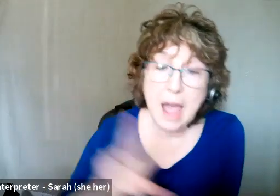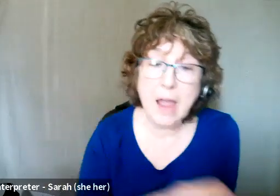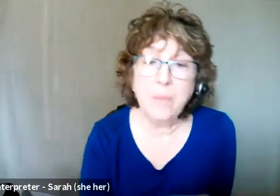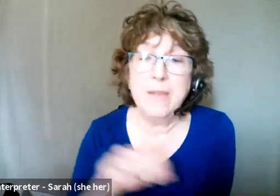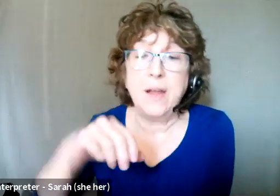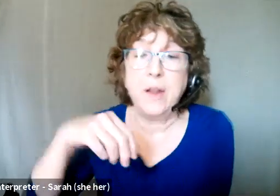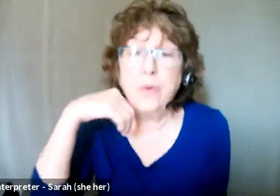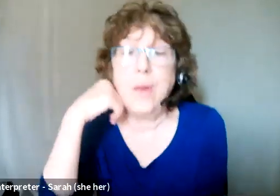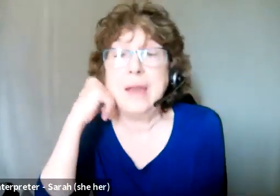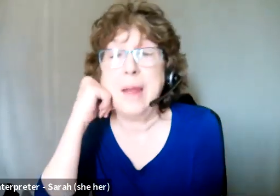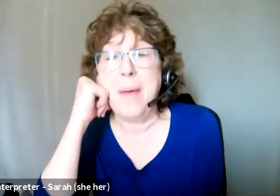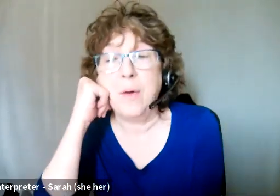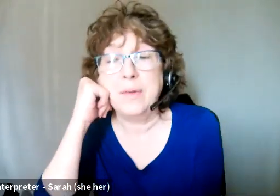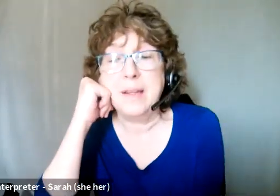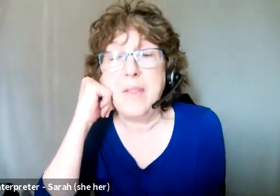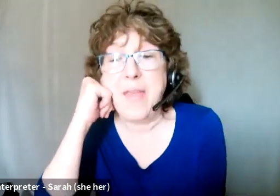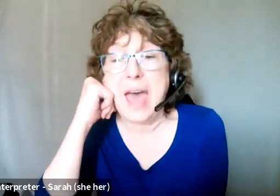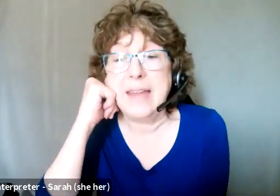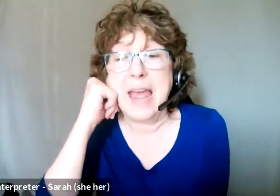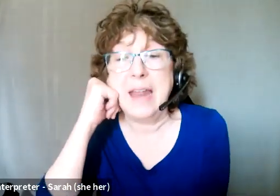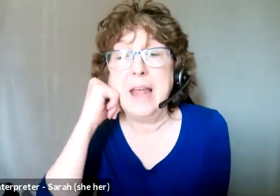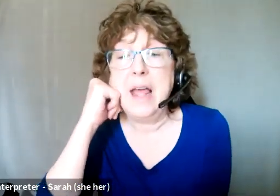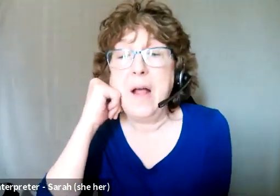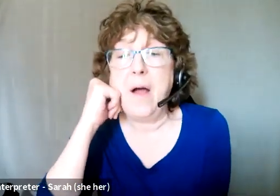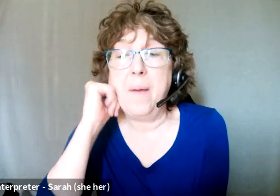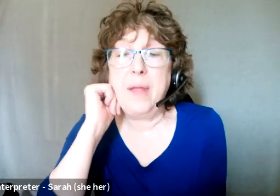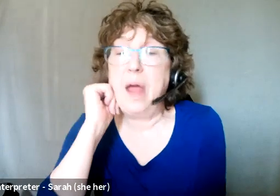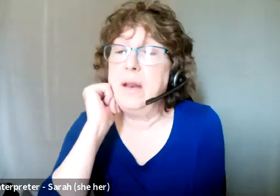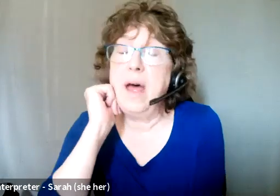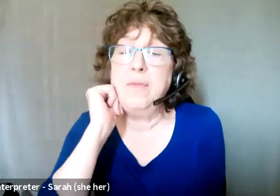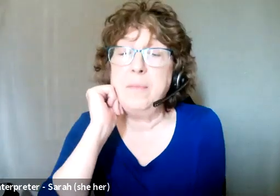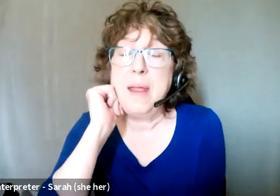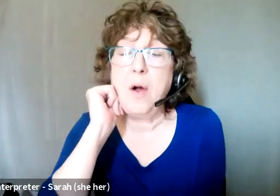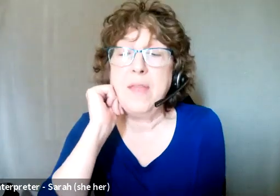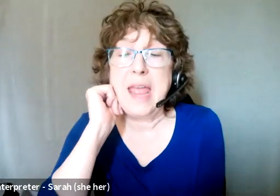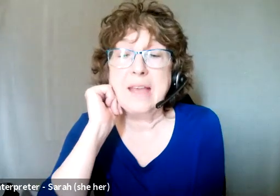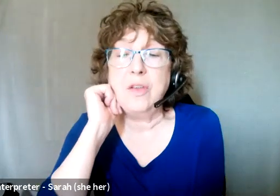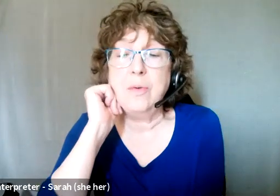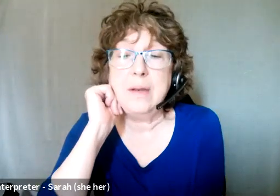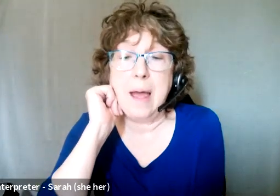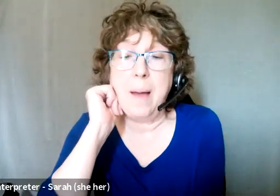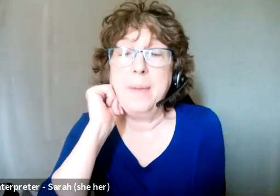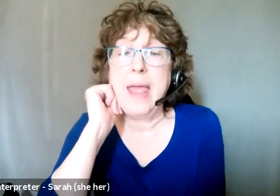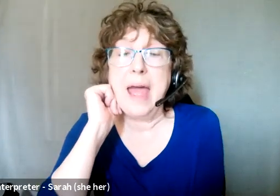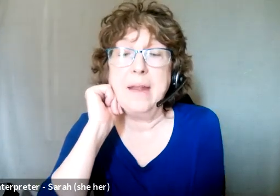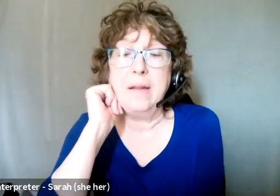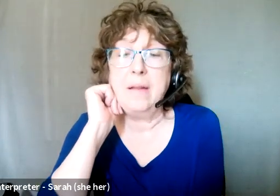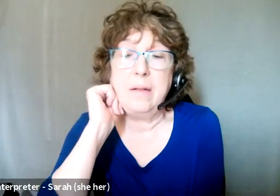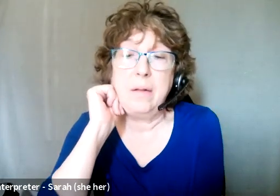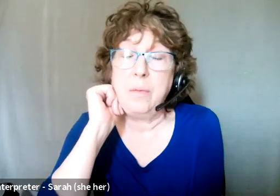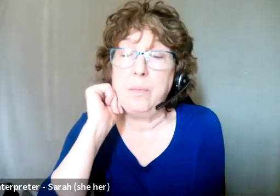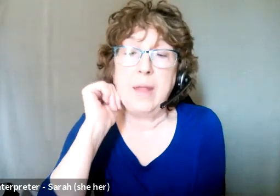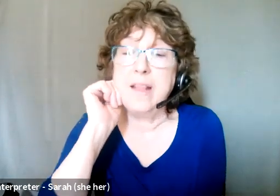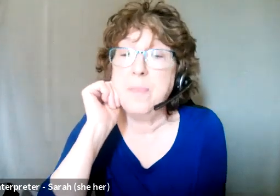came through. And so I really felt great about that. And I loved being part of the